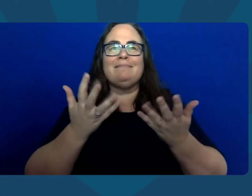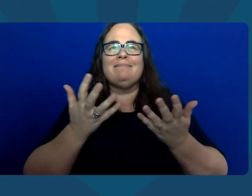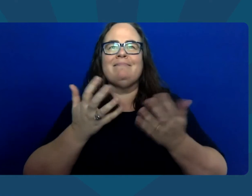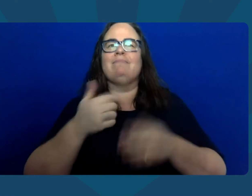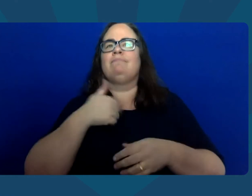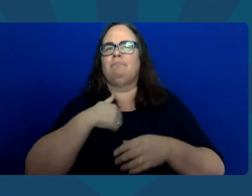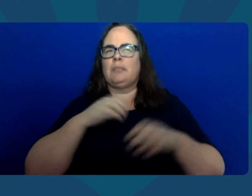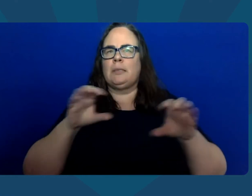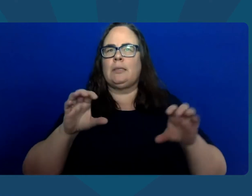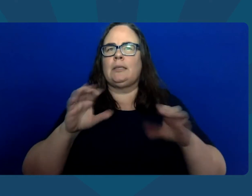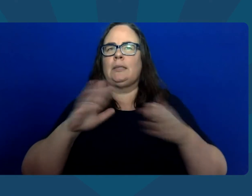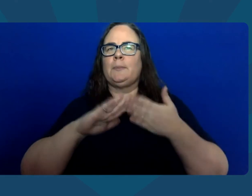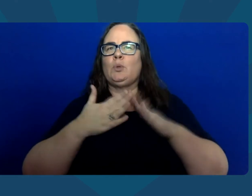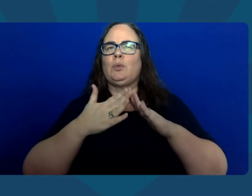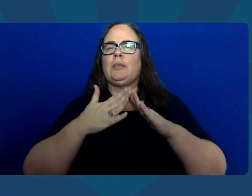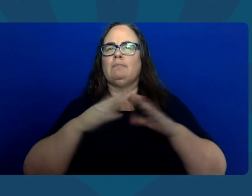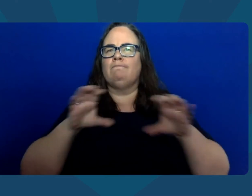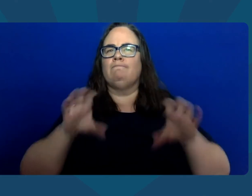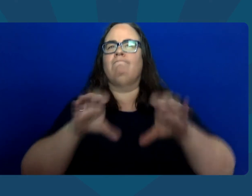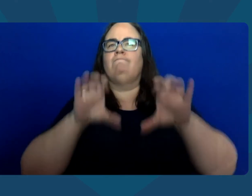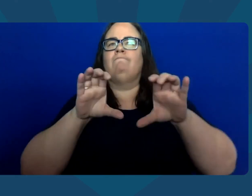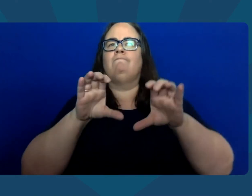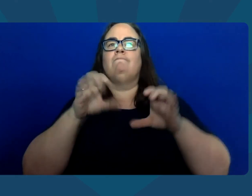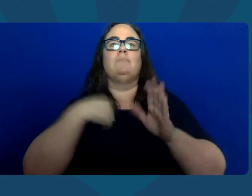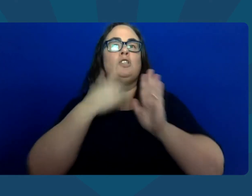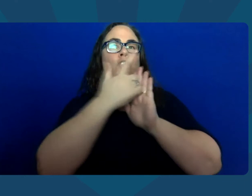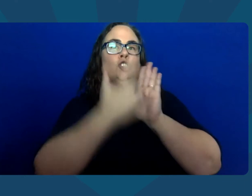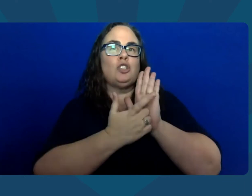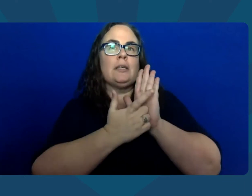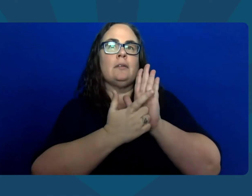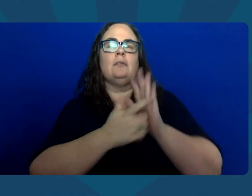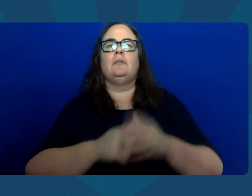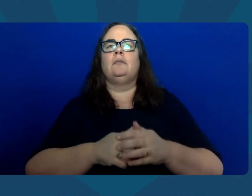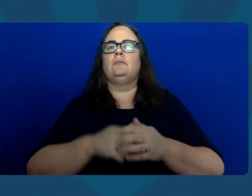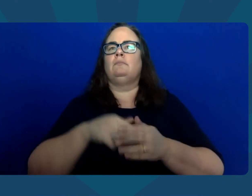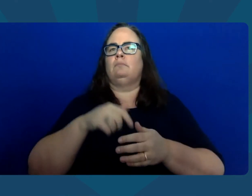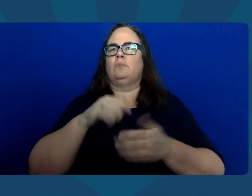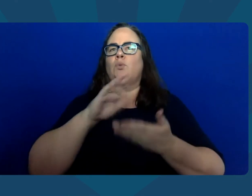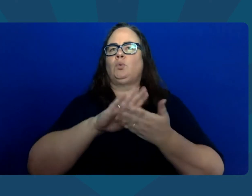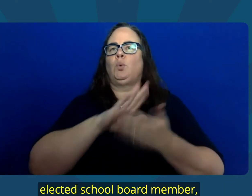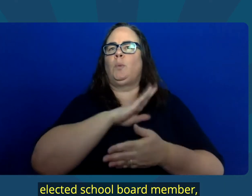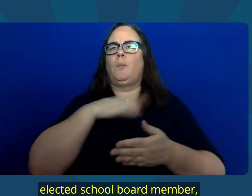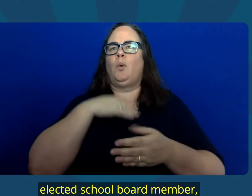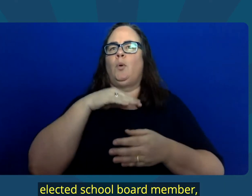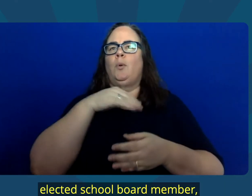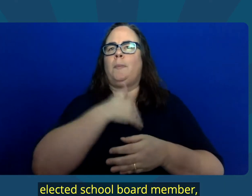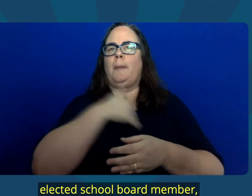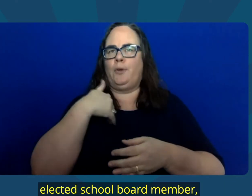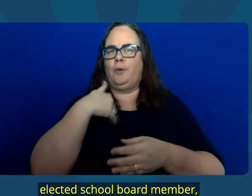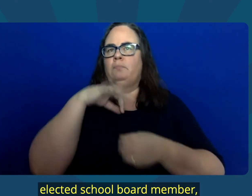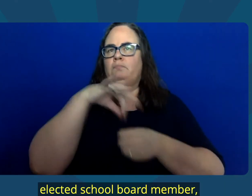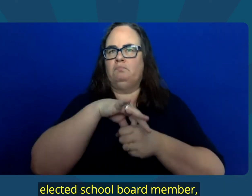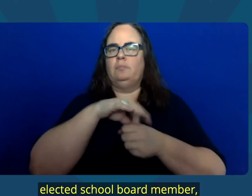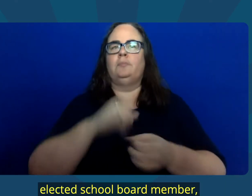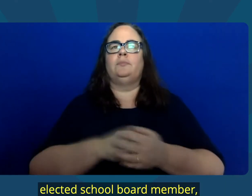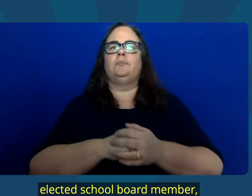opportunity to serve in our community as a community activist, attorney, elected school board